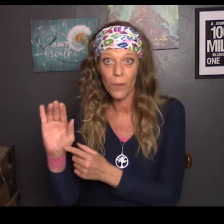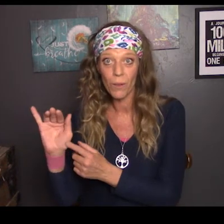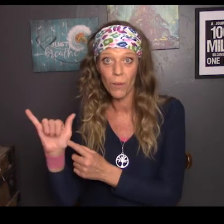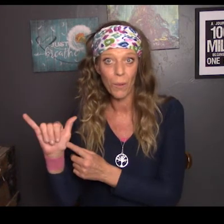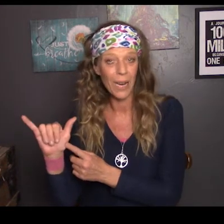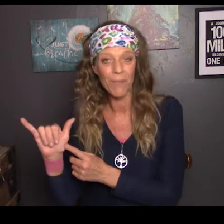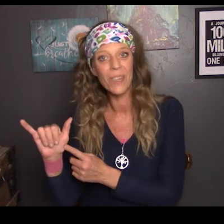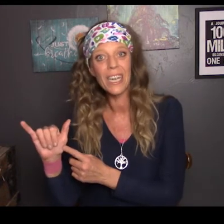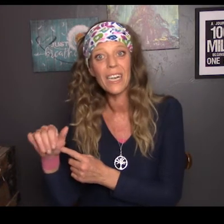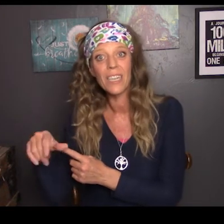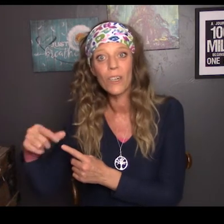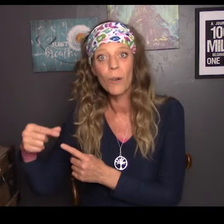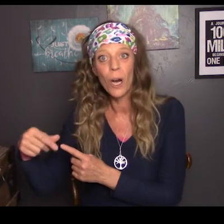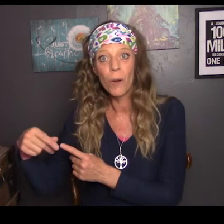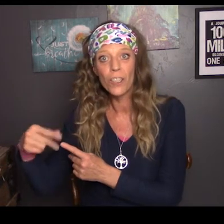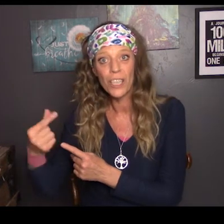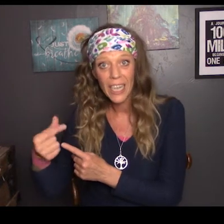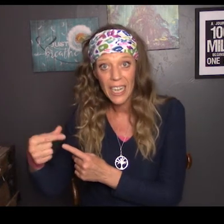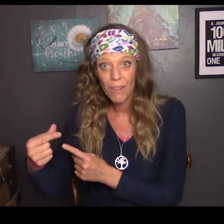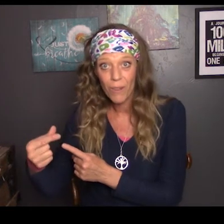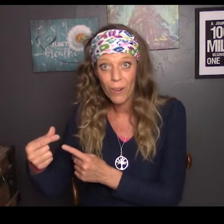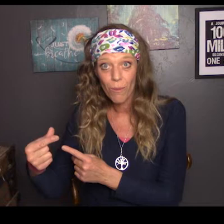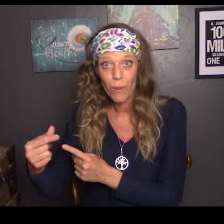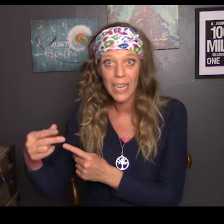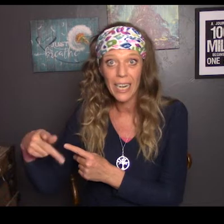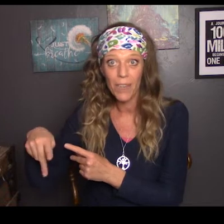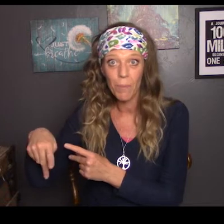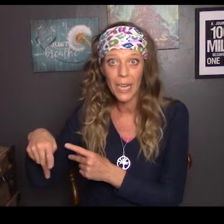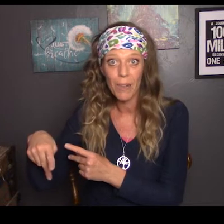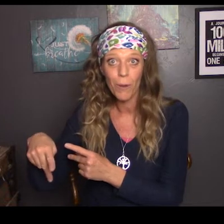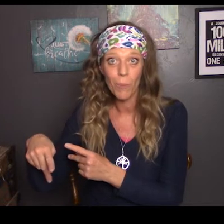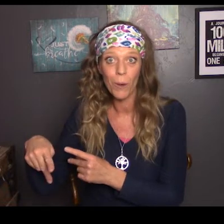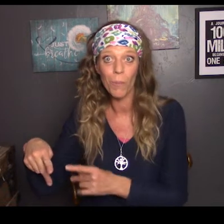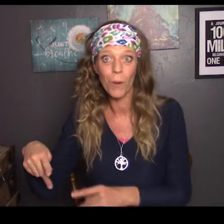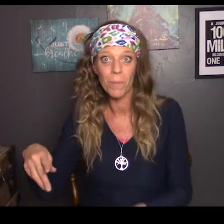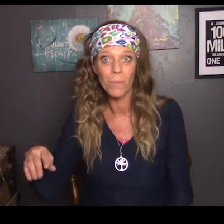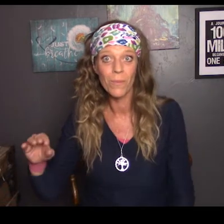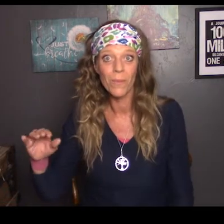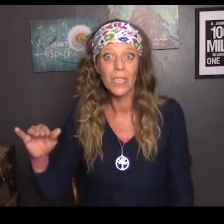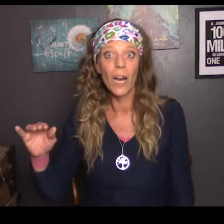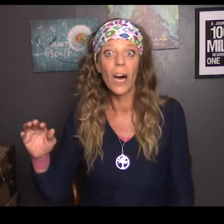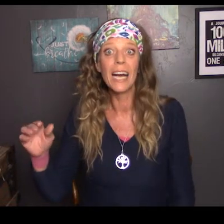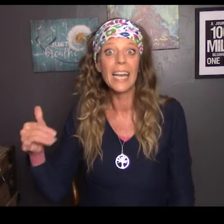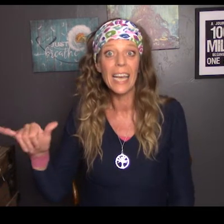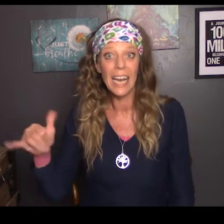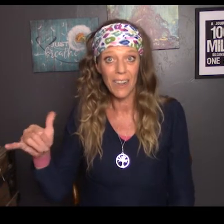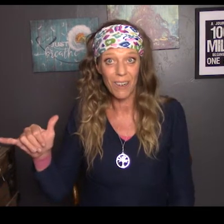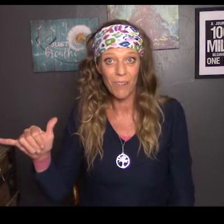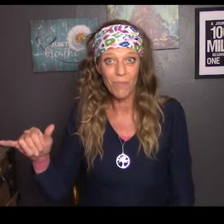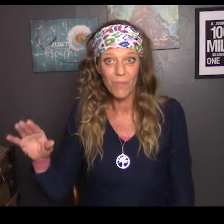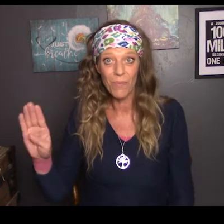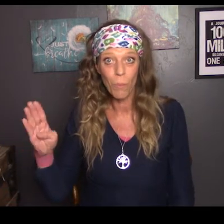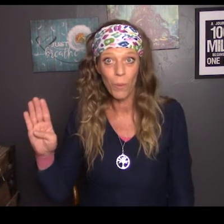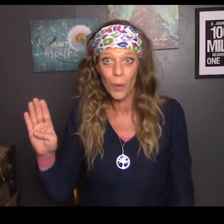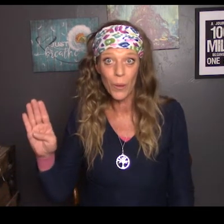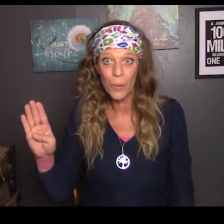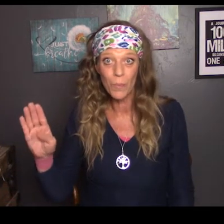blue, Y for yellow, G for green, and P for purple. Yellow, blue,